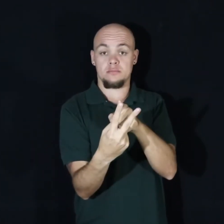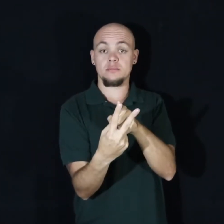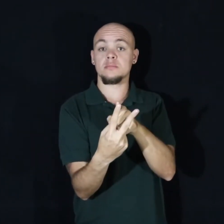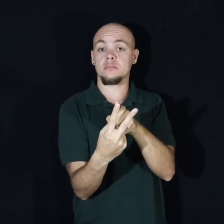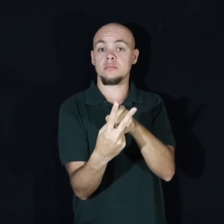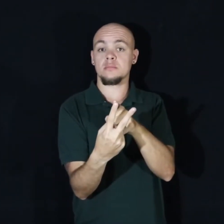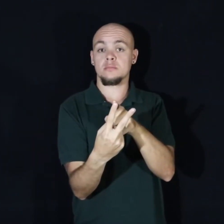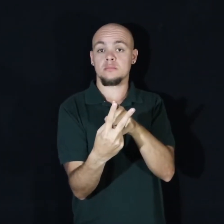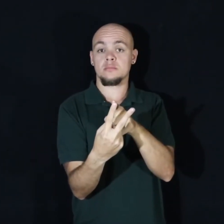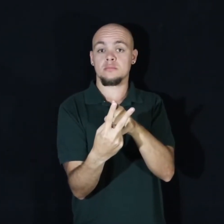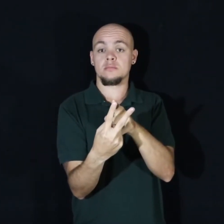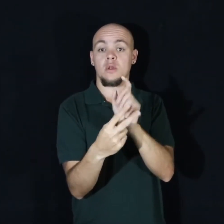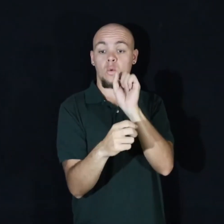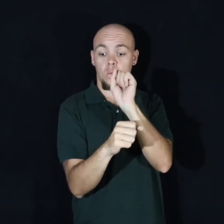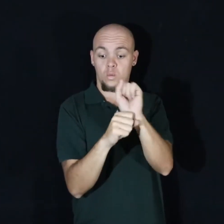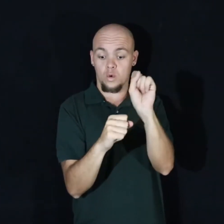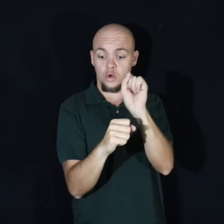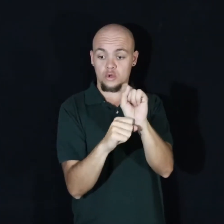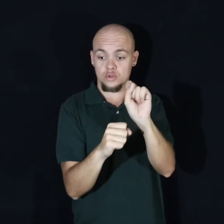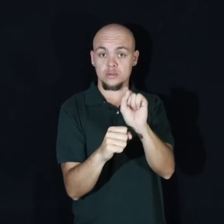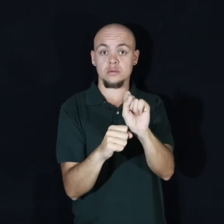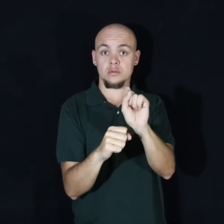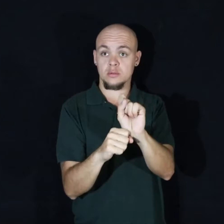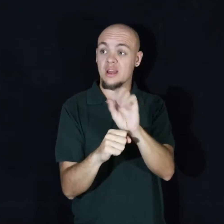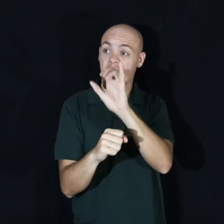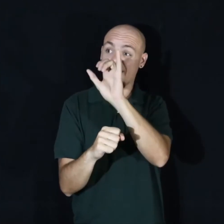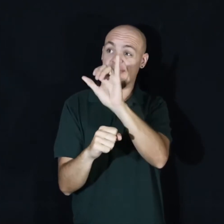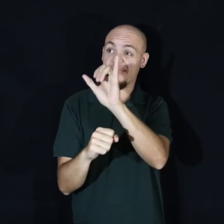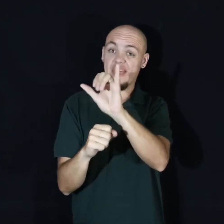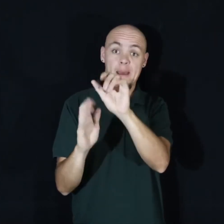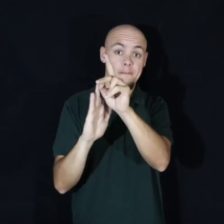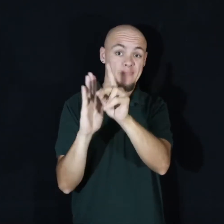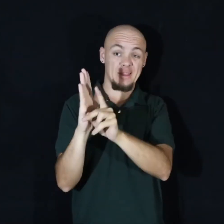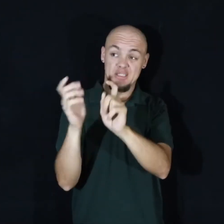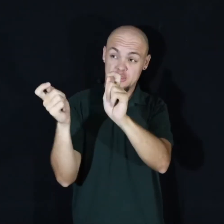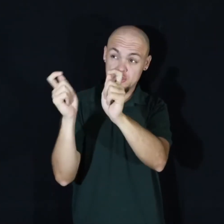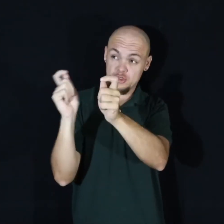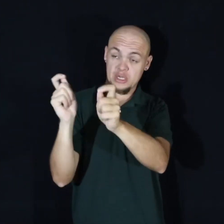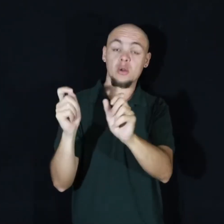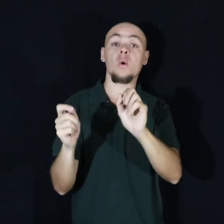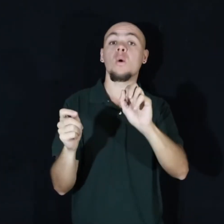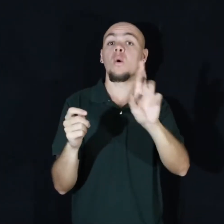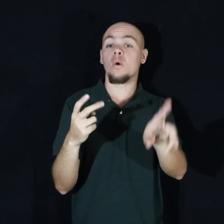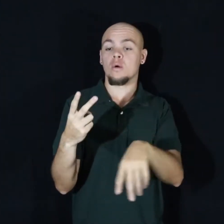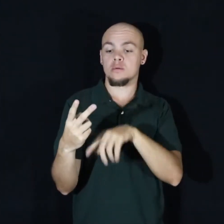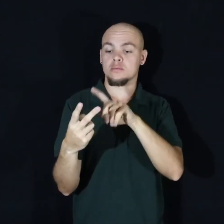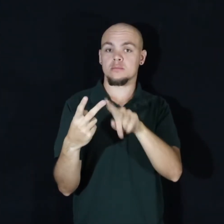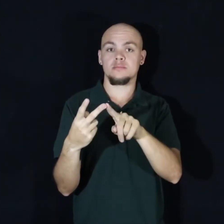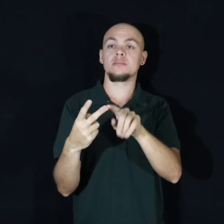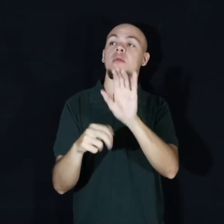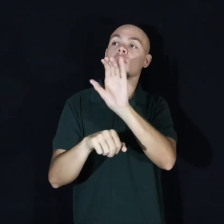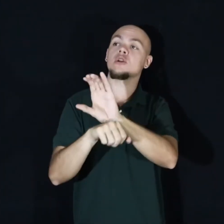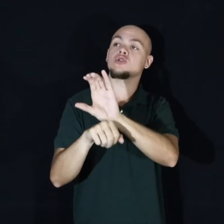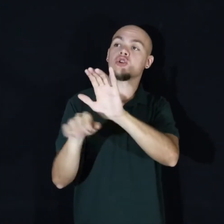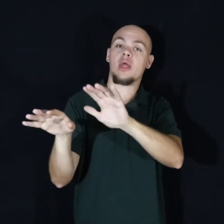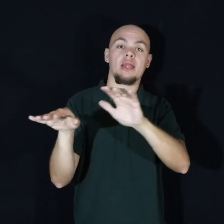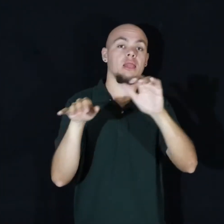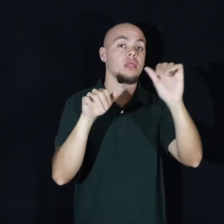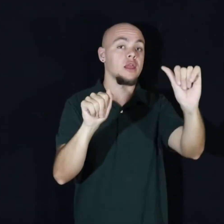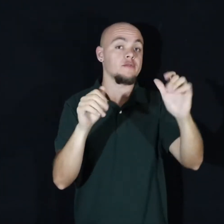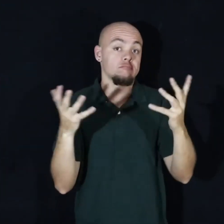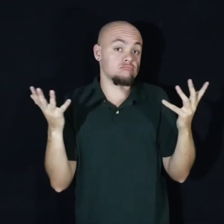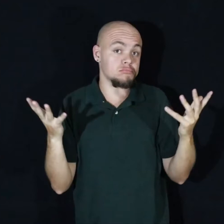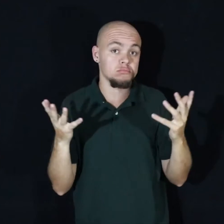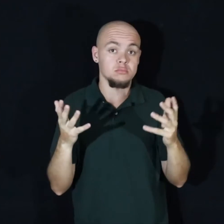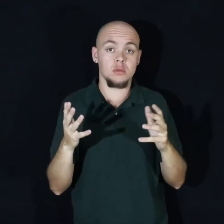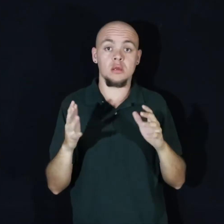have two choices. You can either work to have that particular policy changed, or you